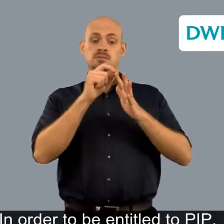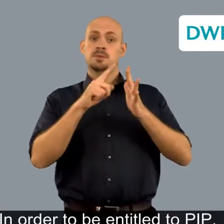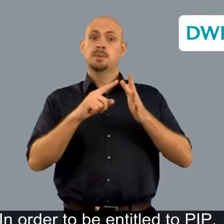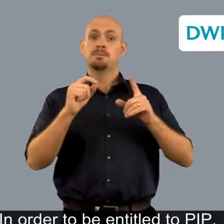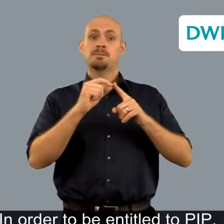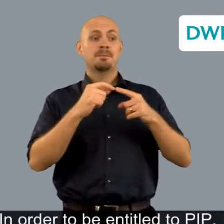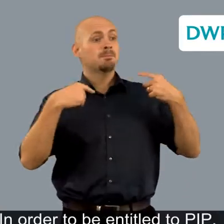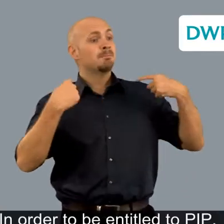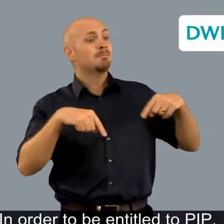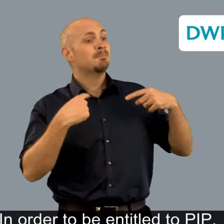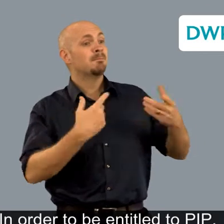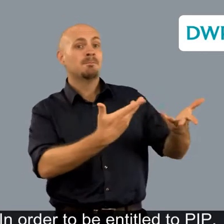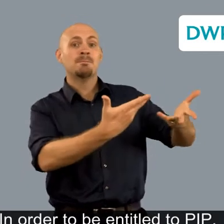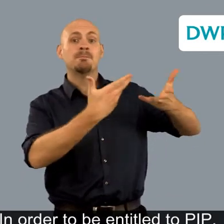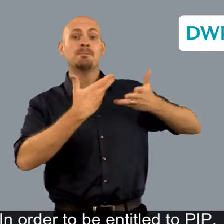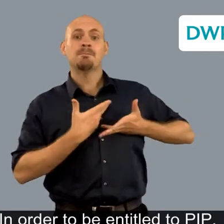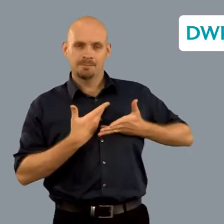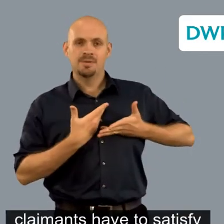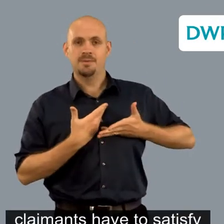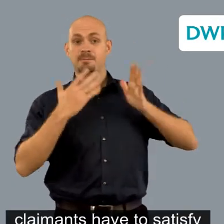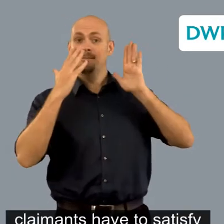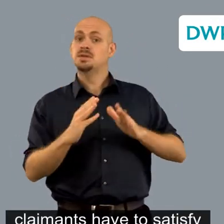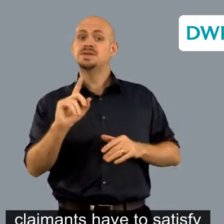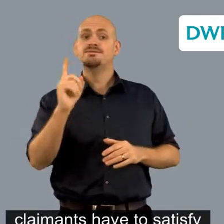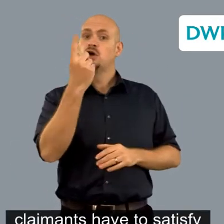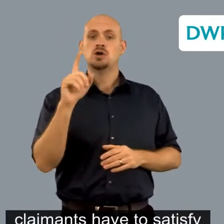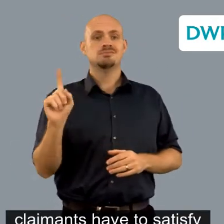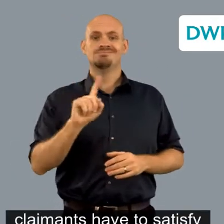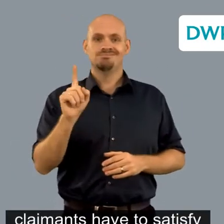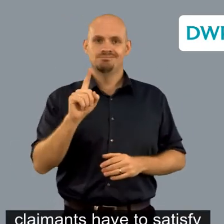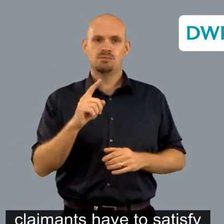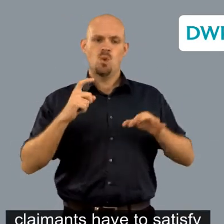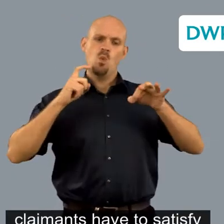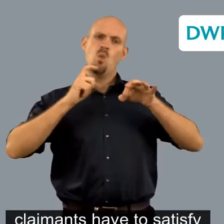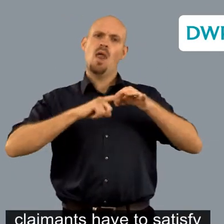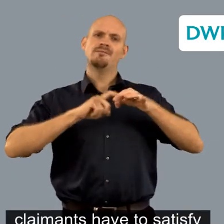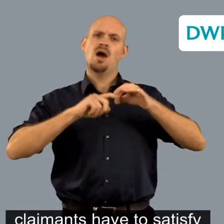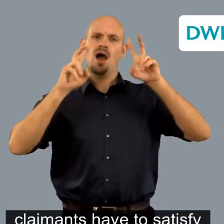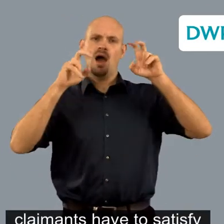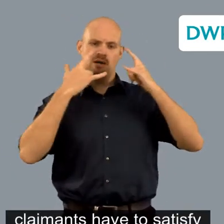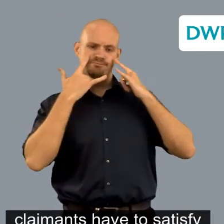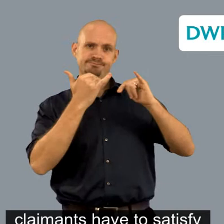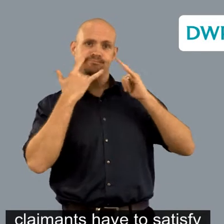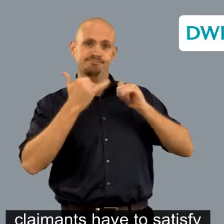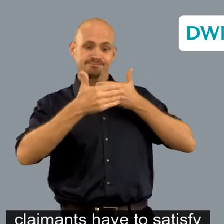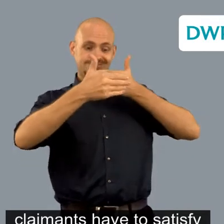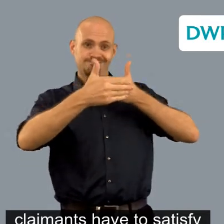In order to be entitled to PIP, claimants have to satisfy a qualifying period of